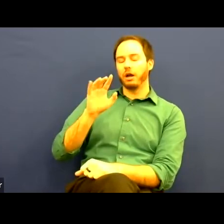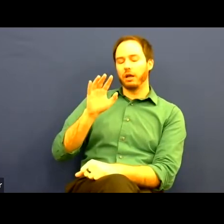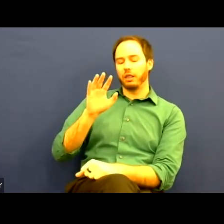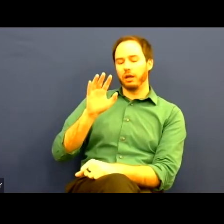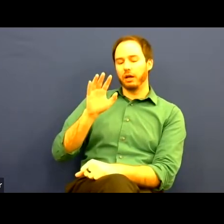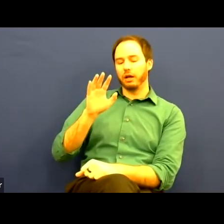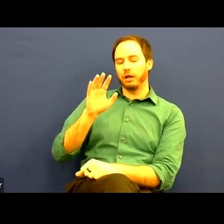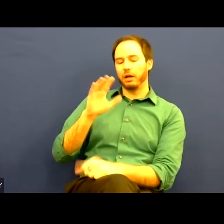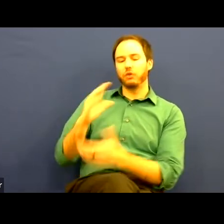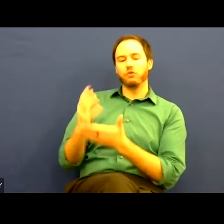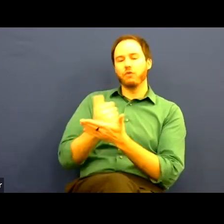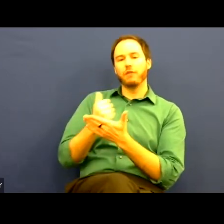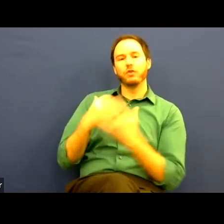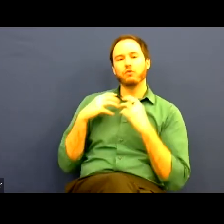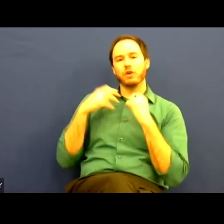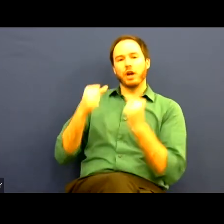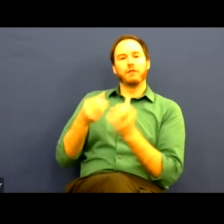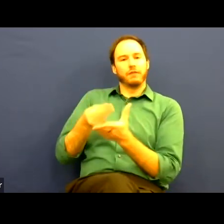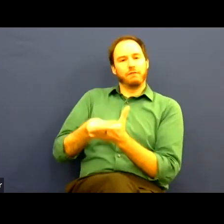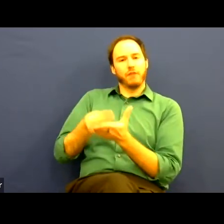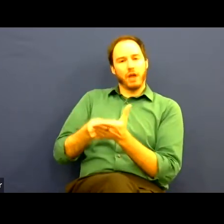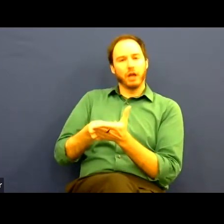the revenue recovery funds.